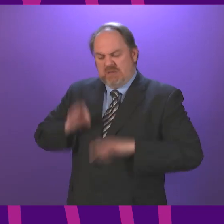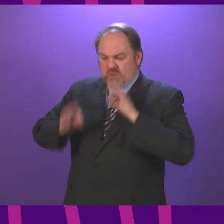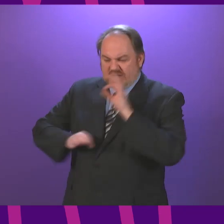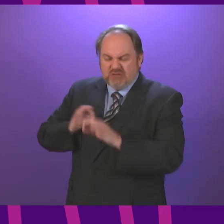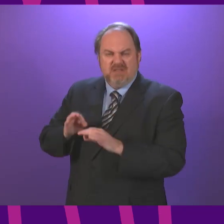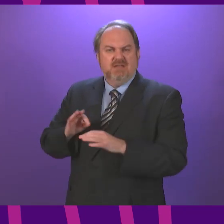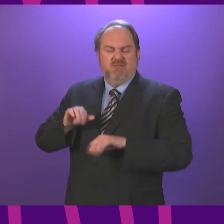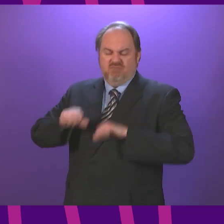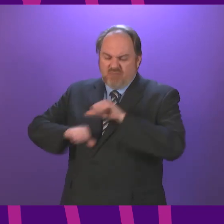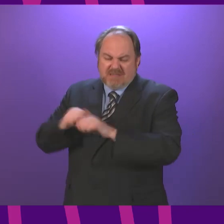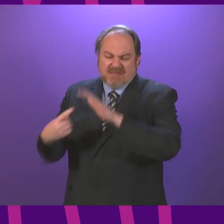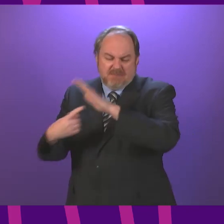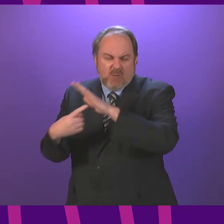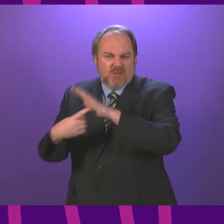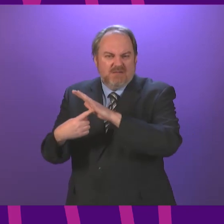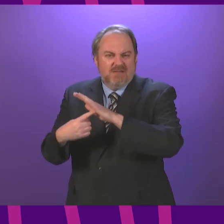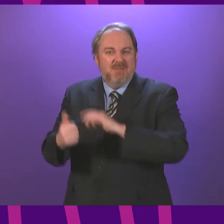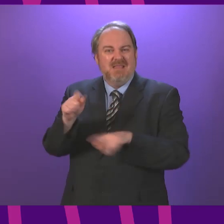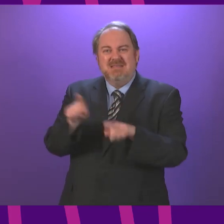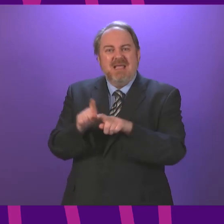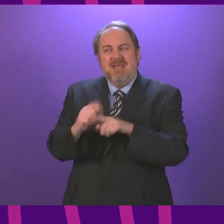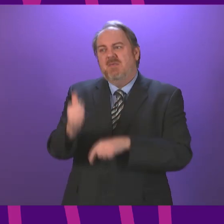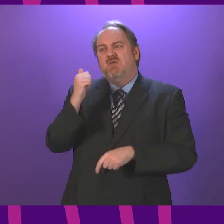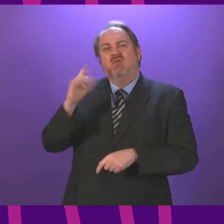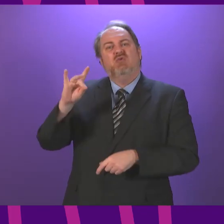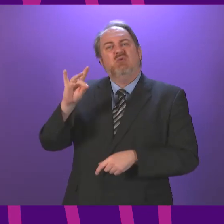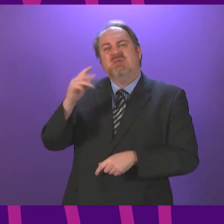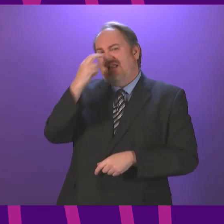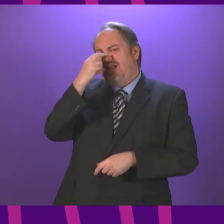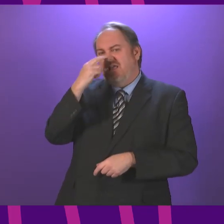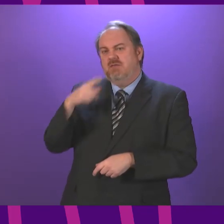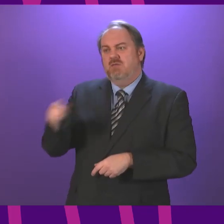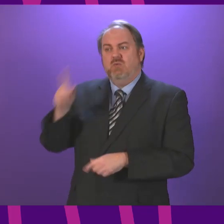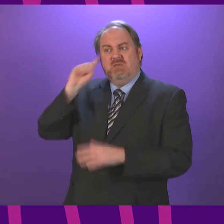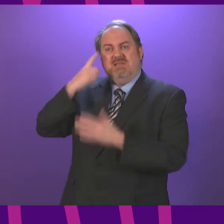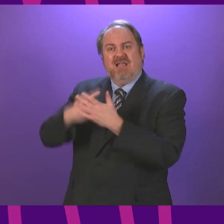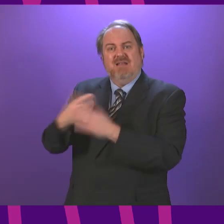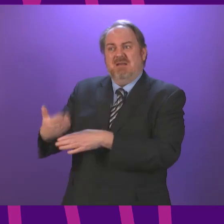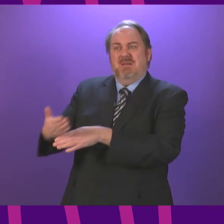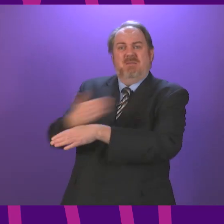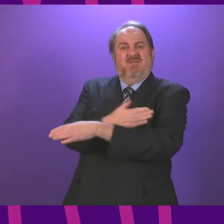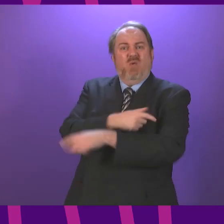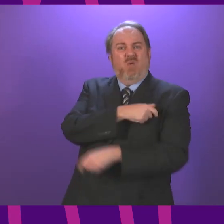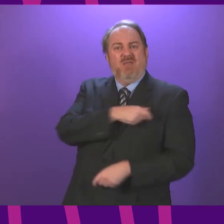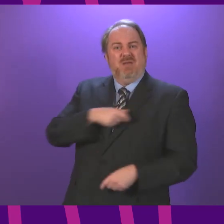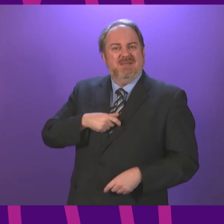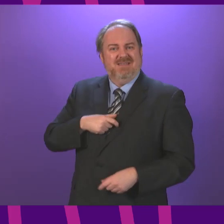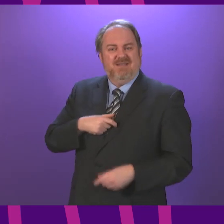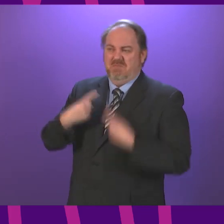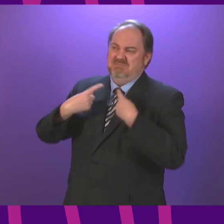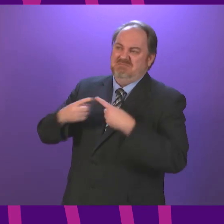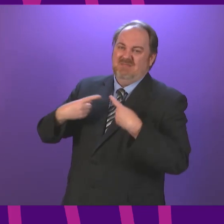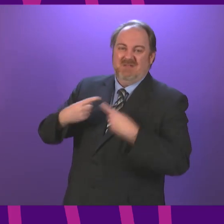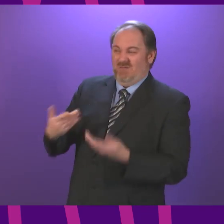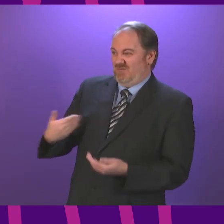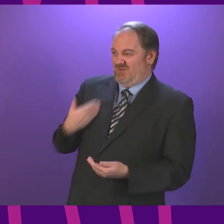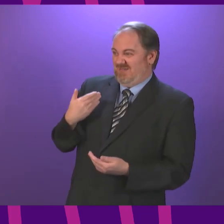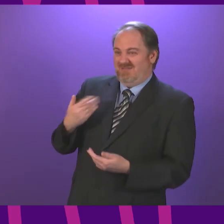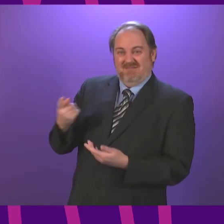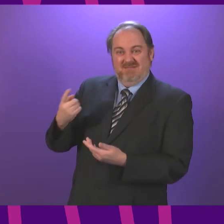is really important. But just as on Tuesday night the Conservatives prejudged my evidence to the parliamentary inquiry, she's just